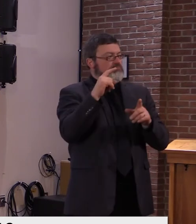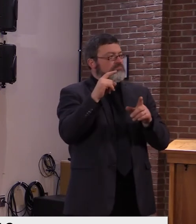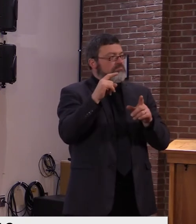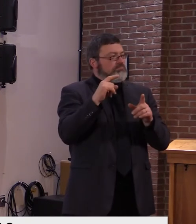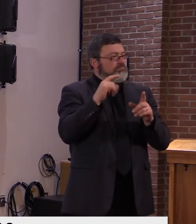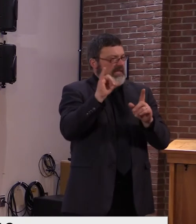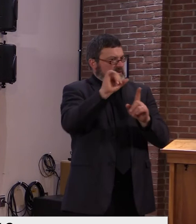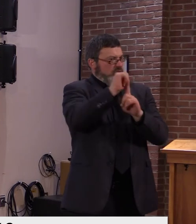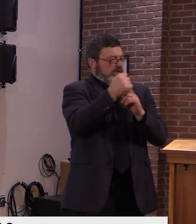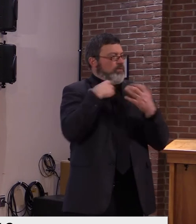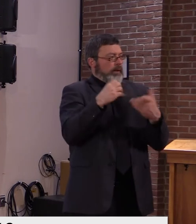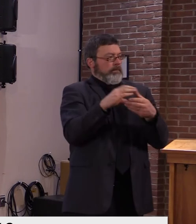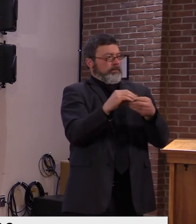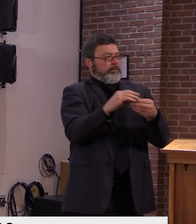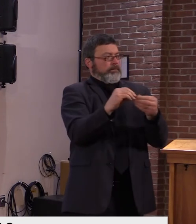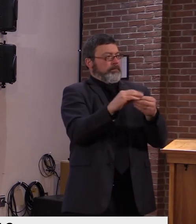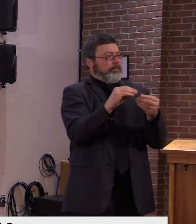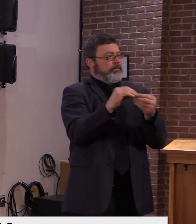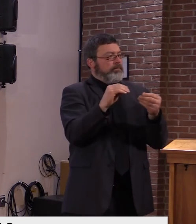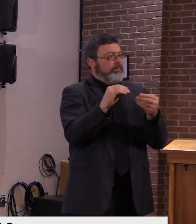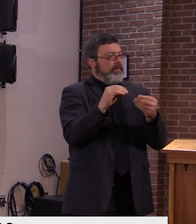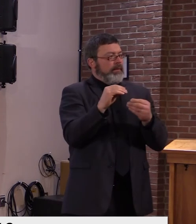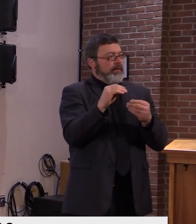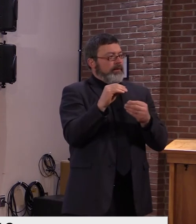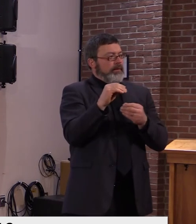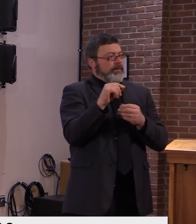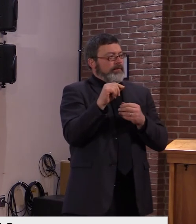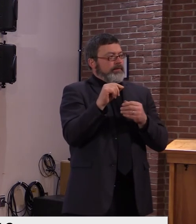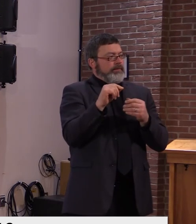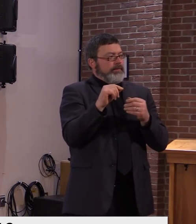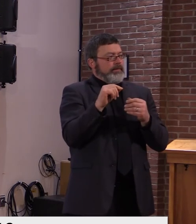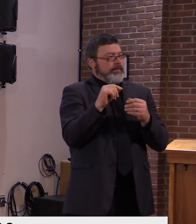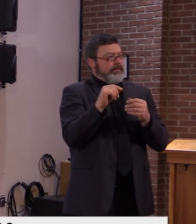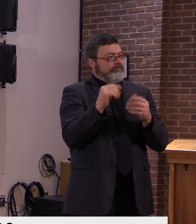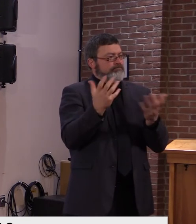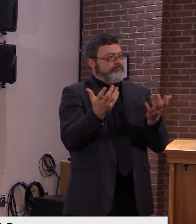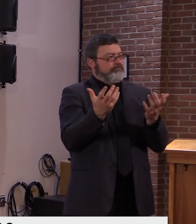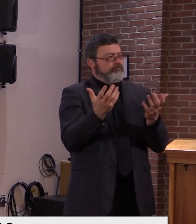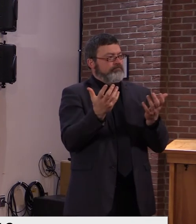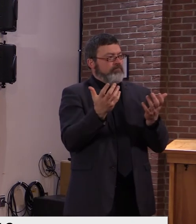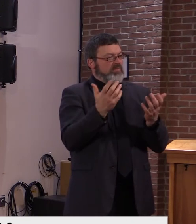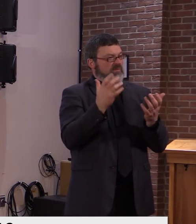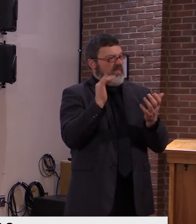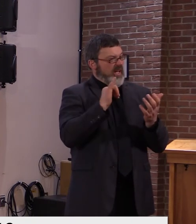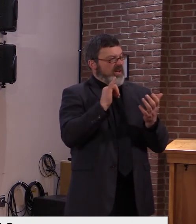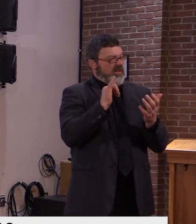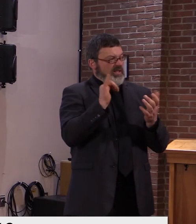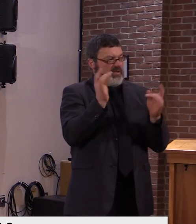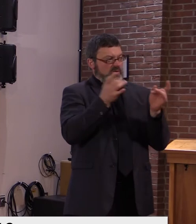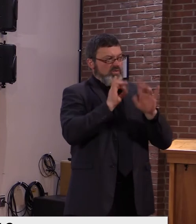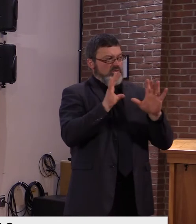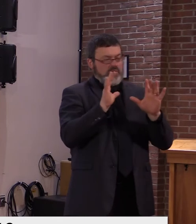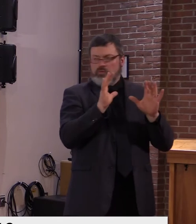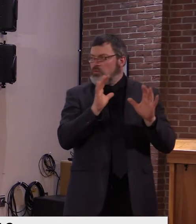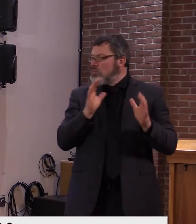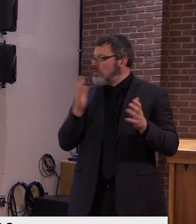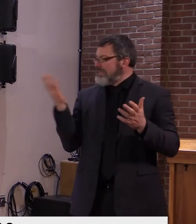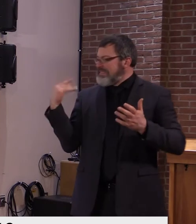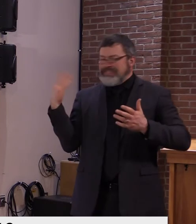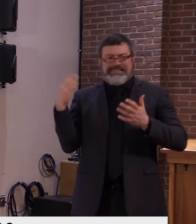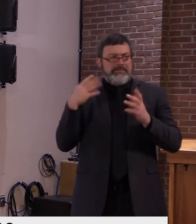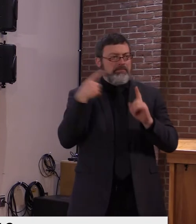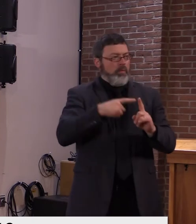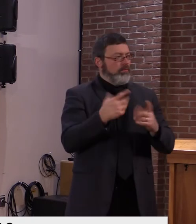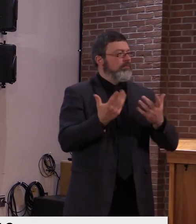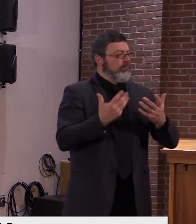and safety posture that's been created for Vermont is so essential. This event started with a significant